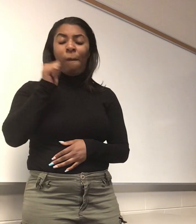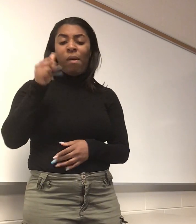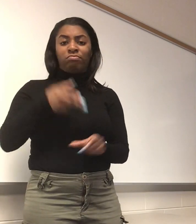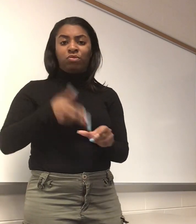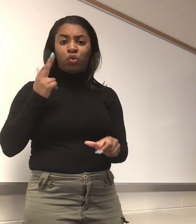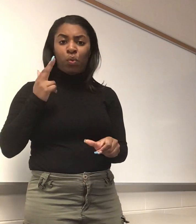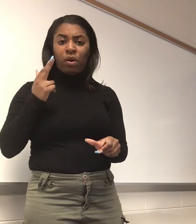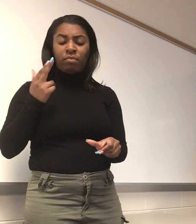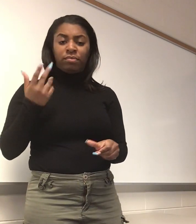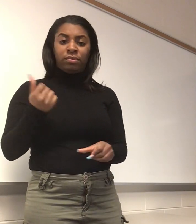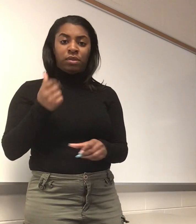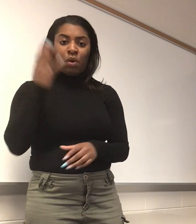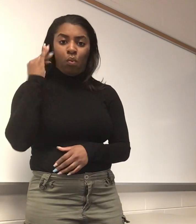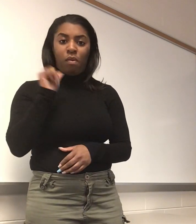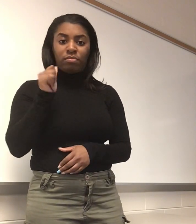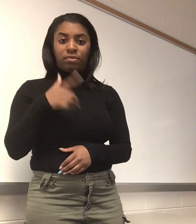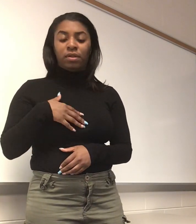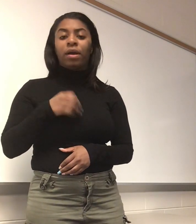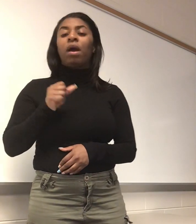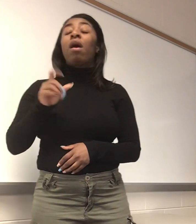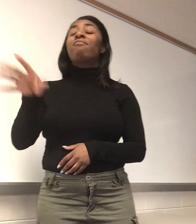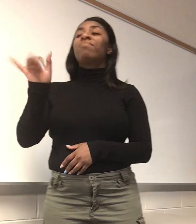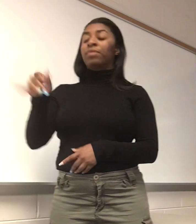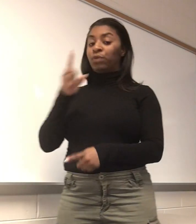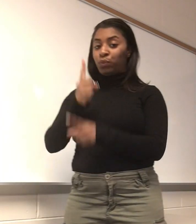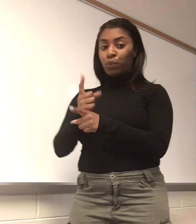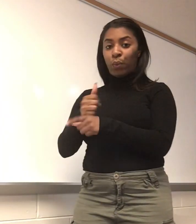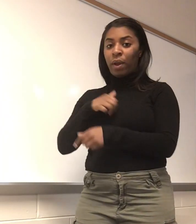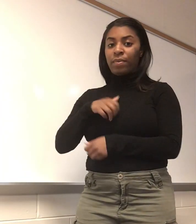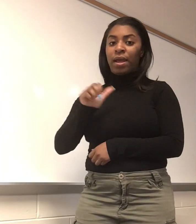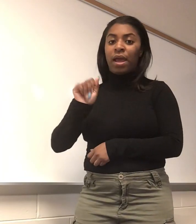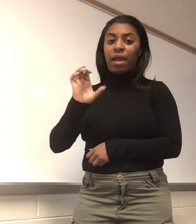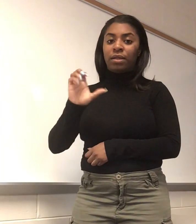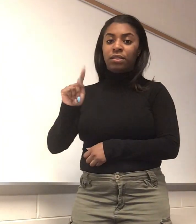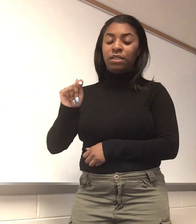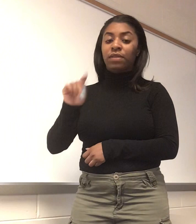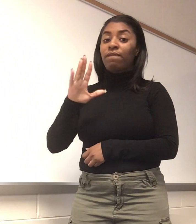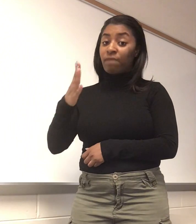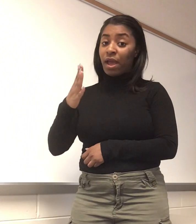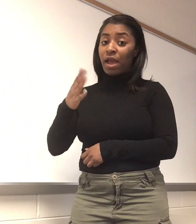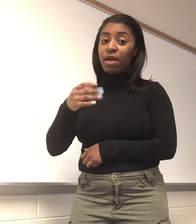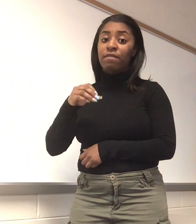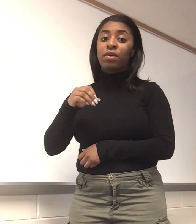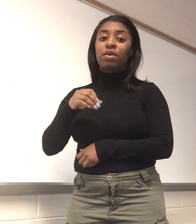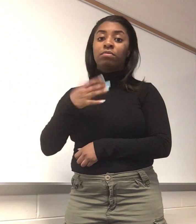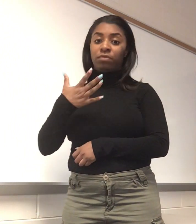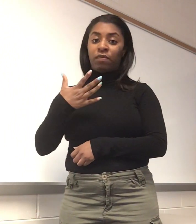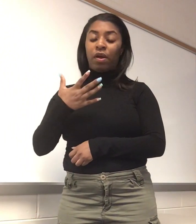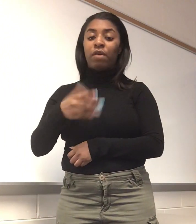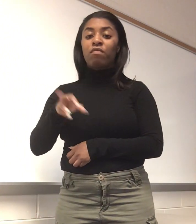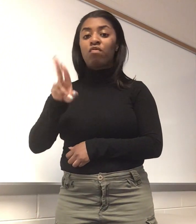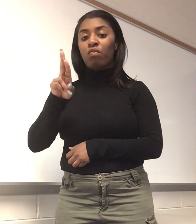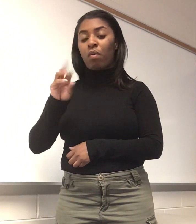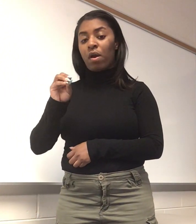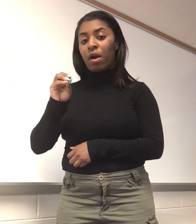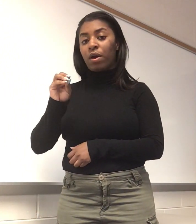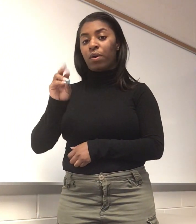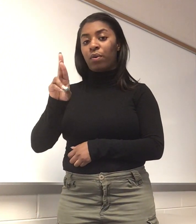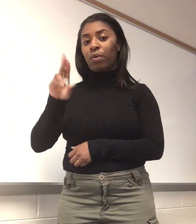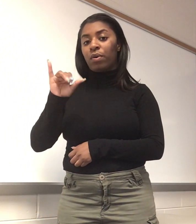because we're not to Act 5 yet, but in Act 5, Rodrigo is going to have this great moment of wisdom. He's going to figure something out that no one else has. So just